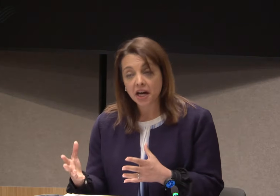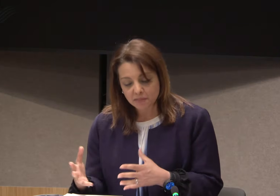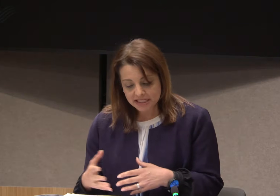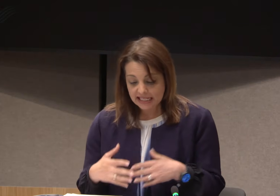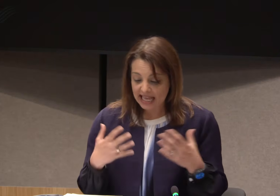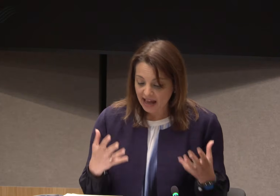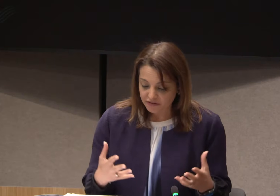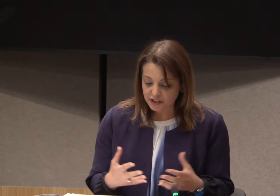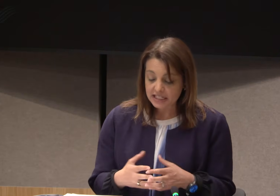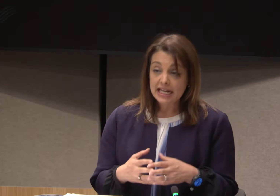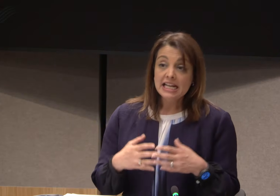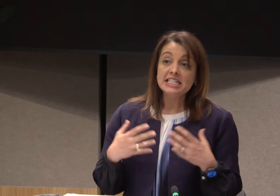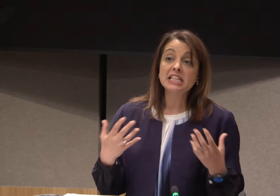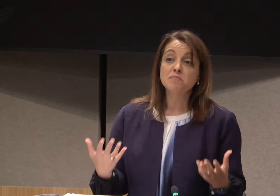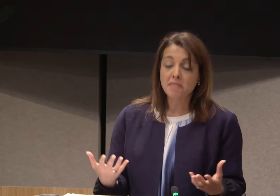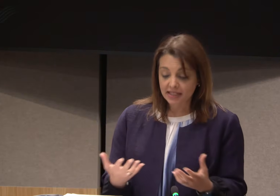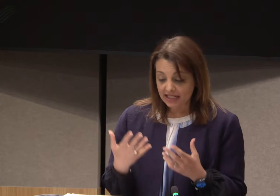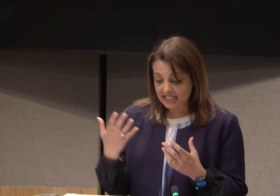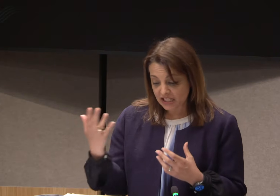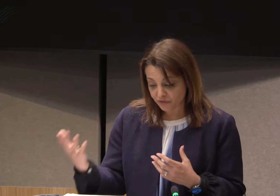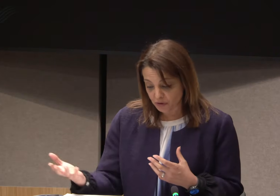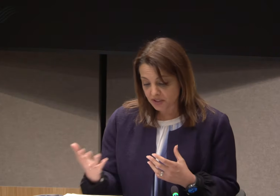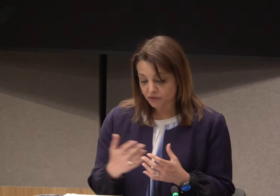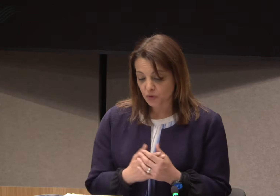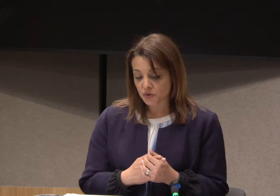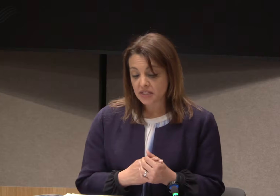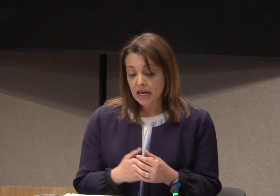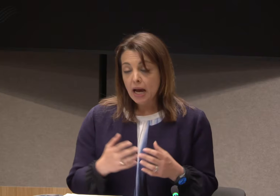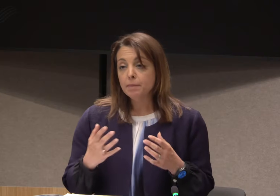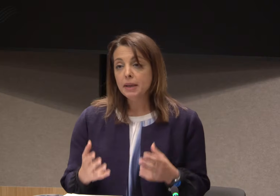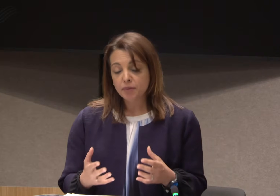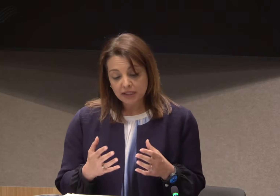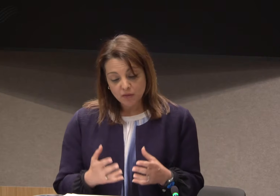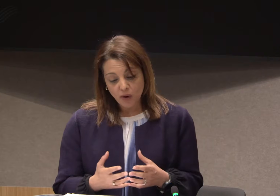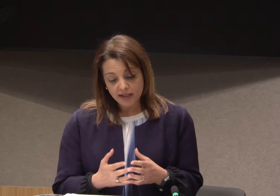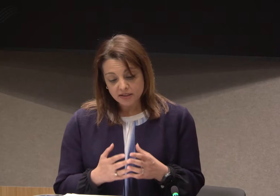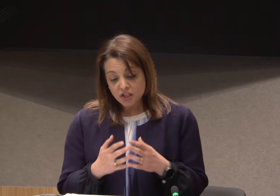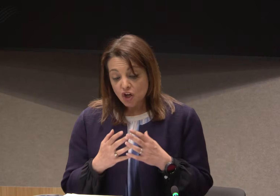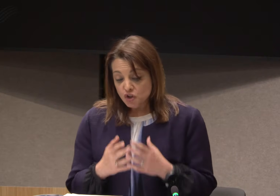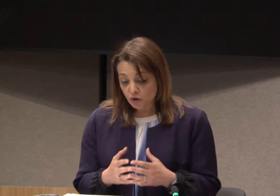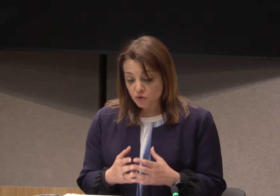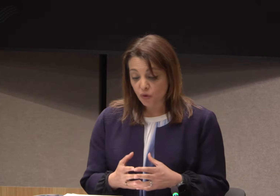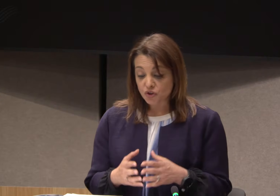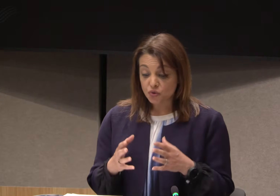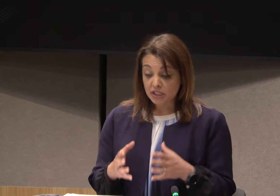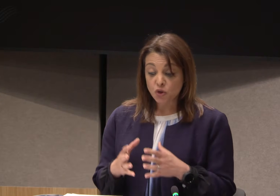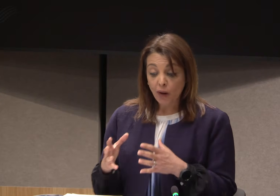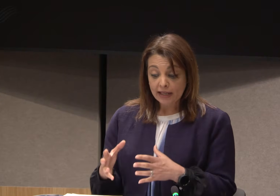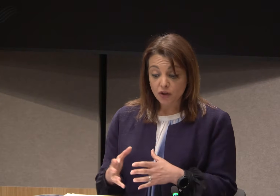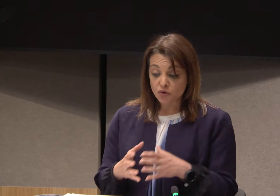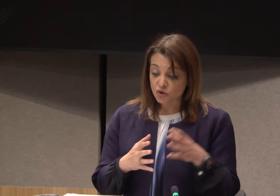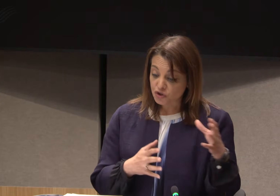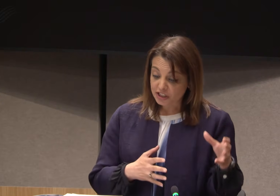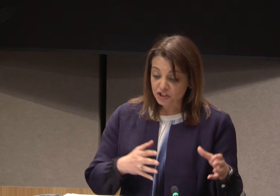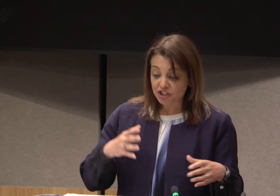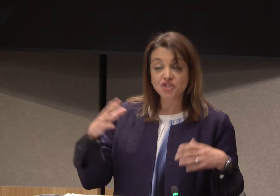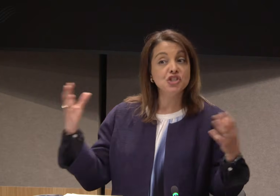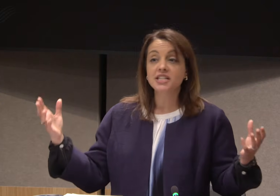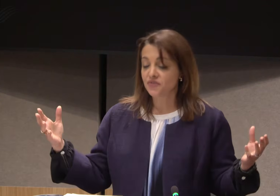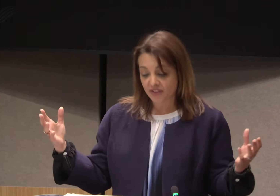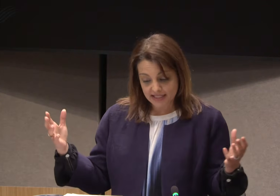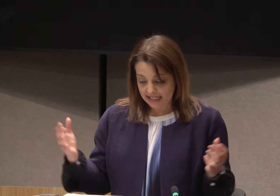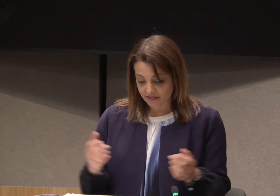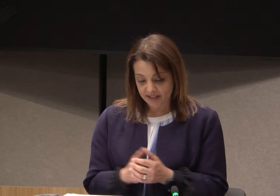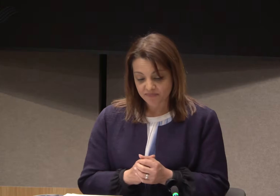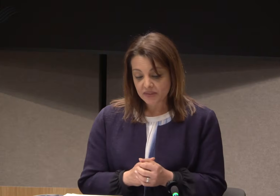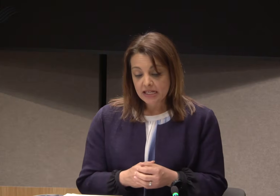takes time, it takes effort, it takes money, and it takes focus, of course. And people in Wales don't want or need quangos or structures